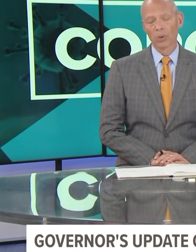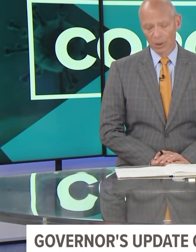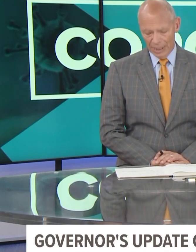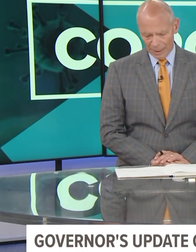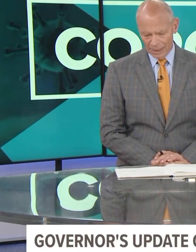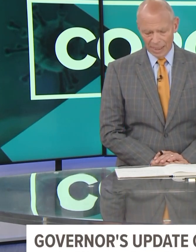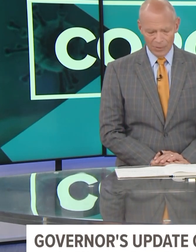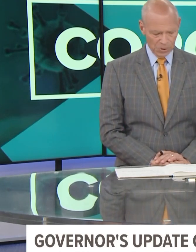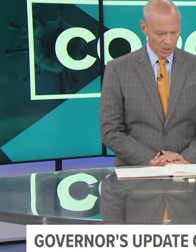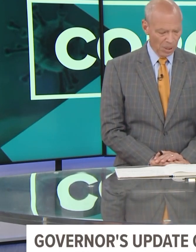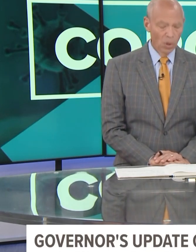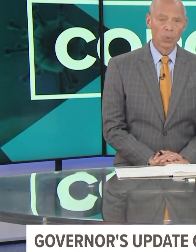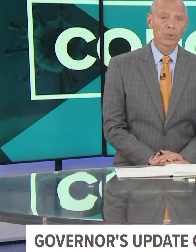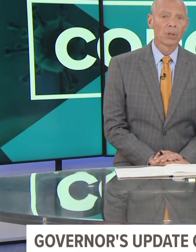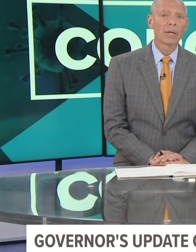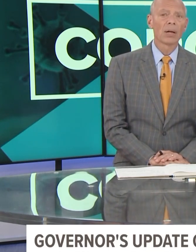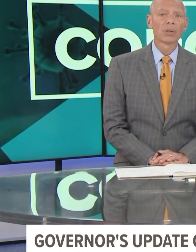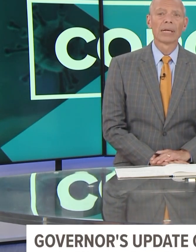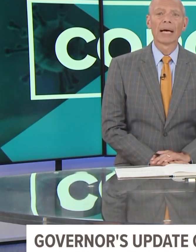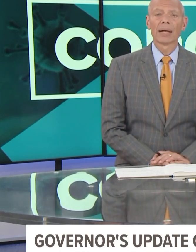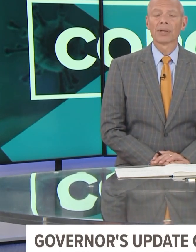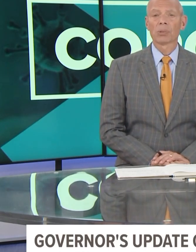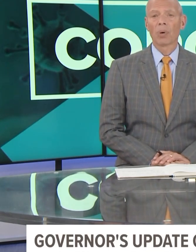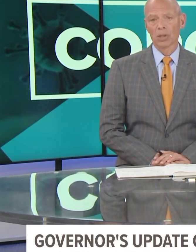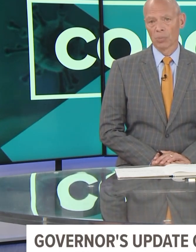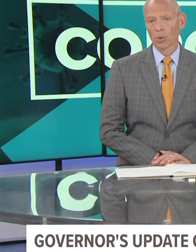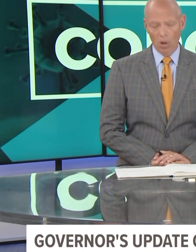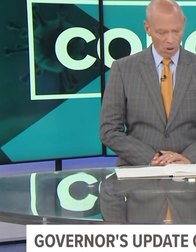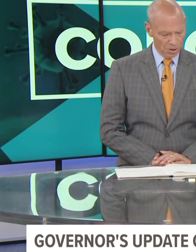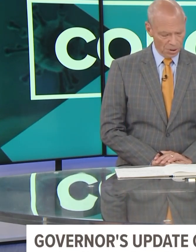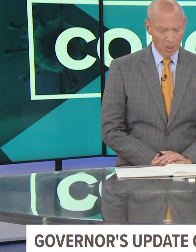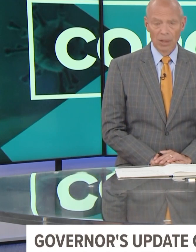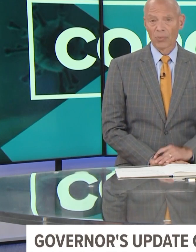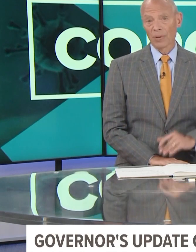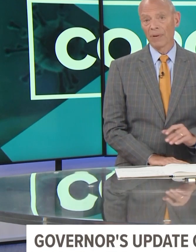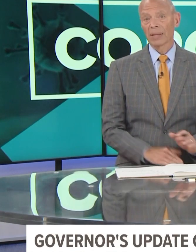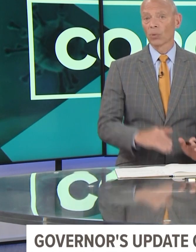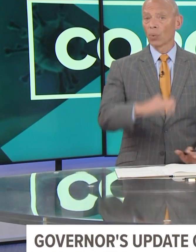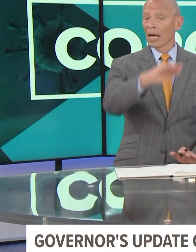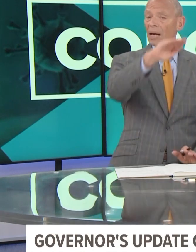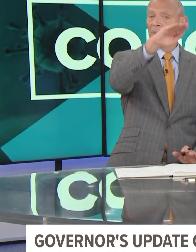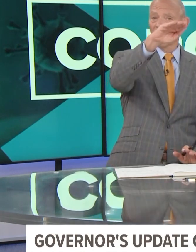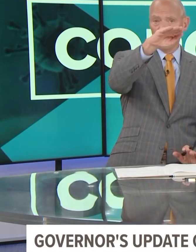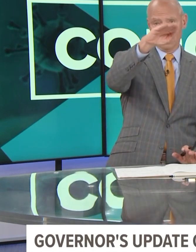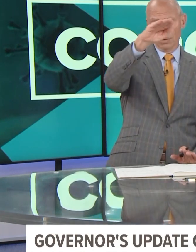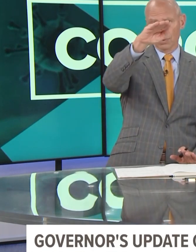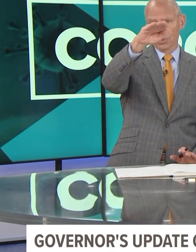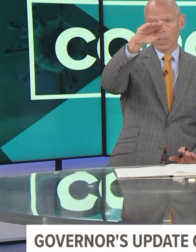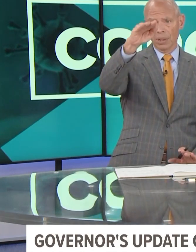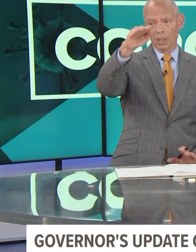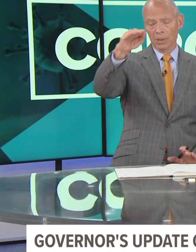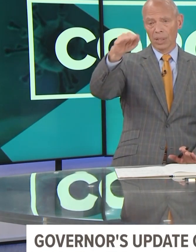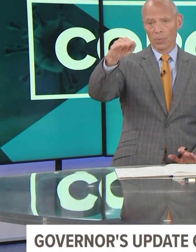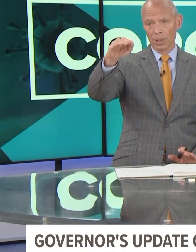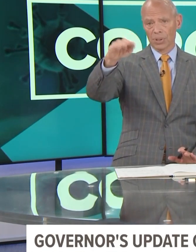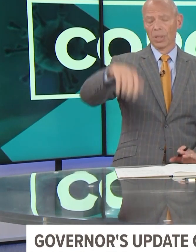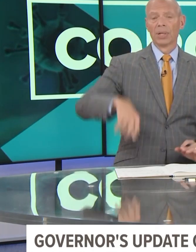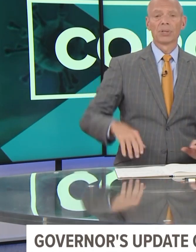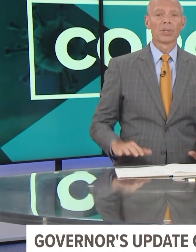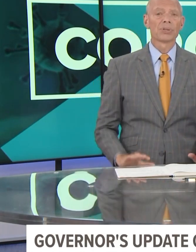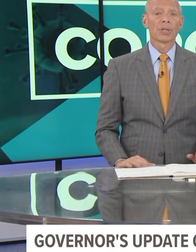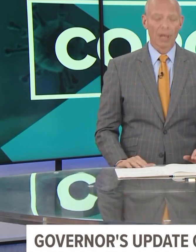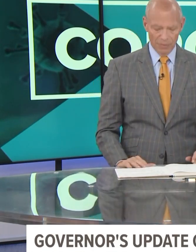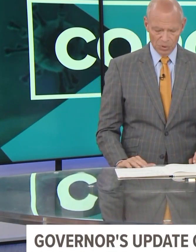pools, neighborhood get-togethers, which they're now looking at as a possible cause for the fact that we have not seen a